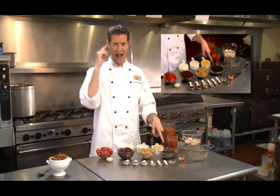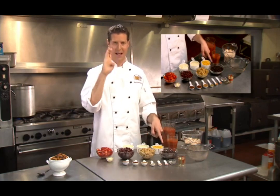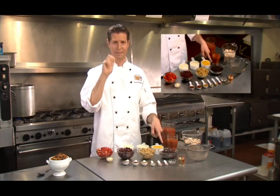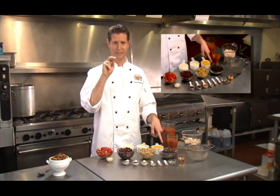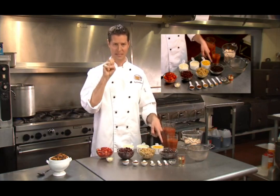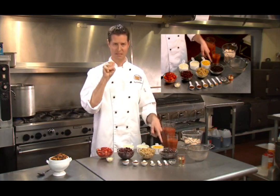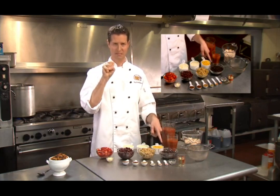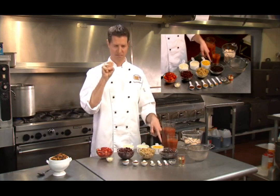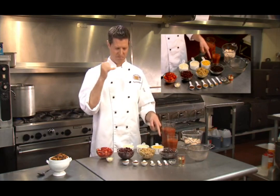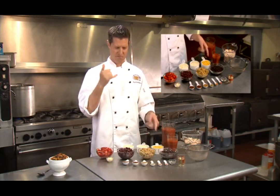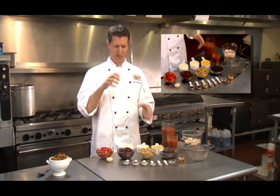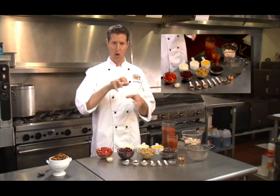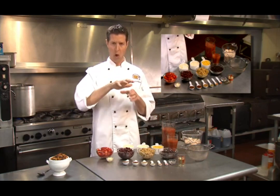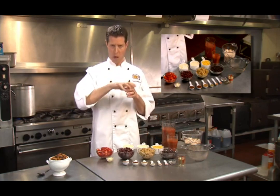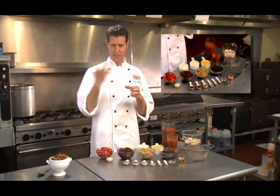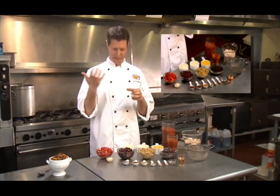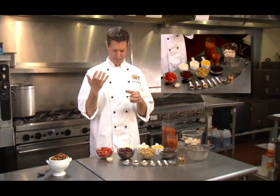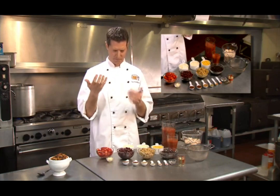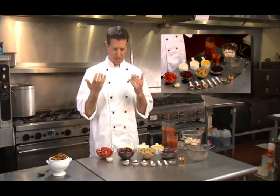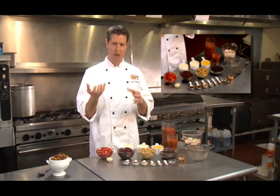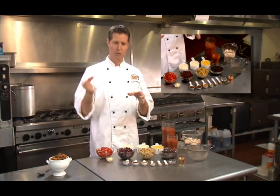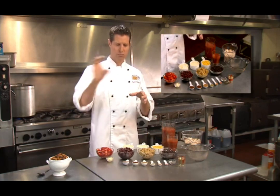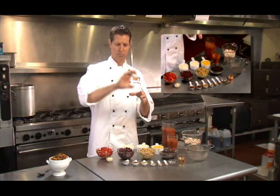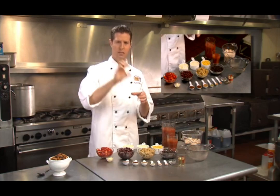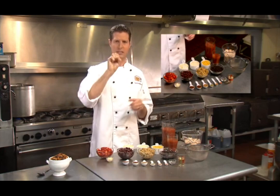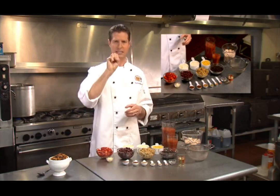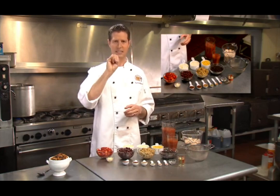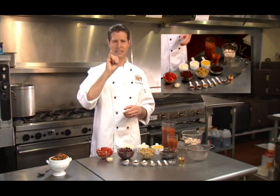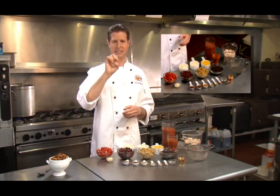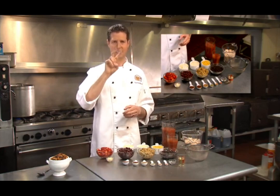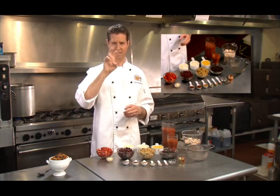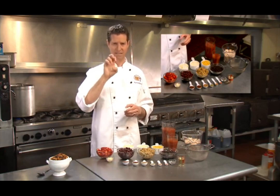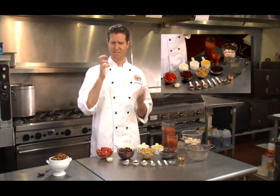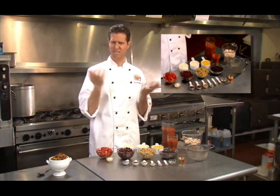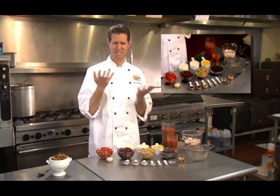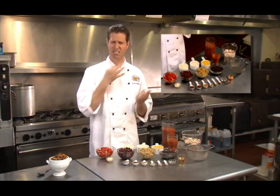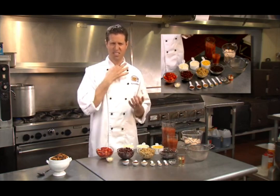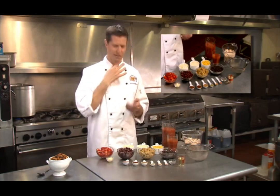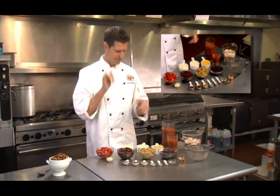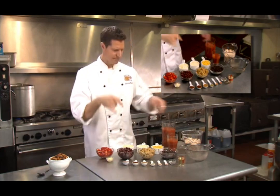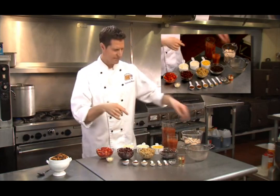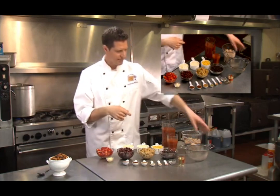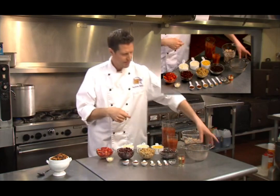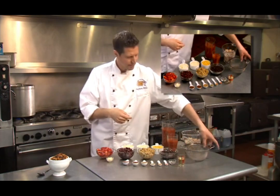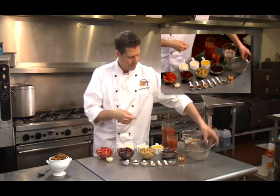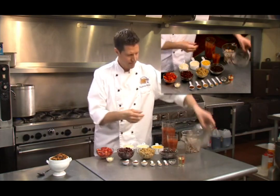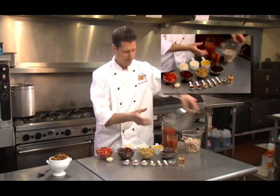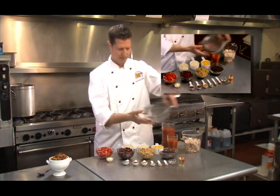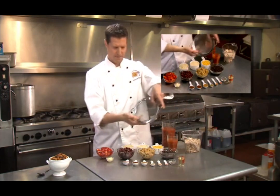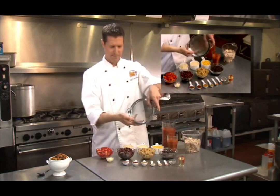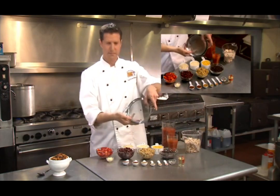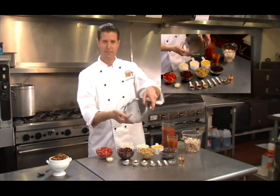and black beans. Put the beans in a sieve like this. Drain and set them